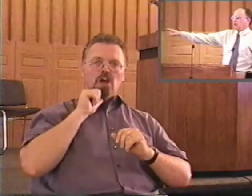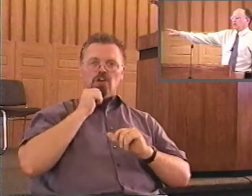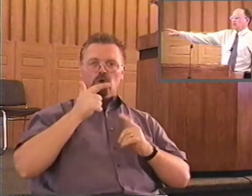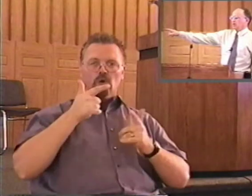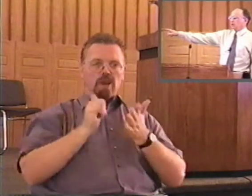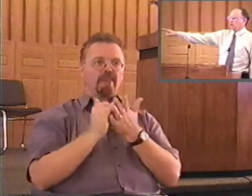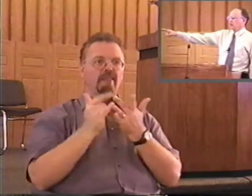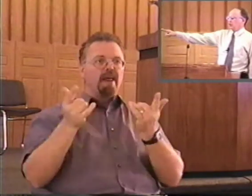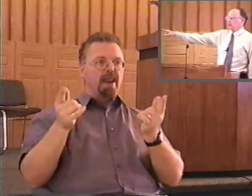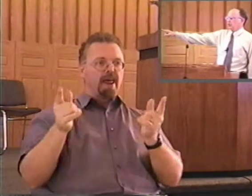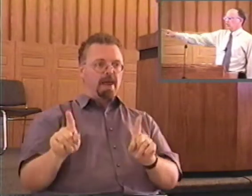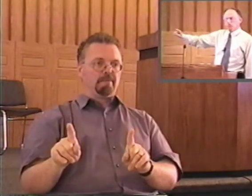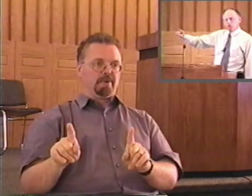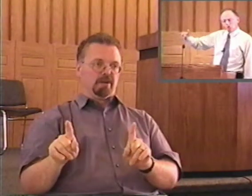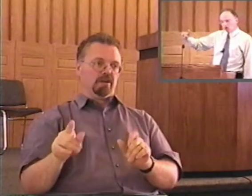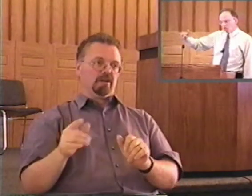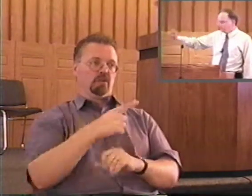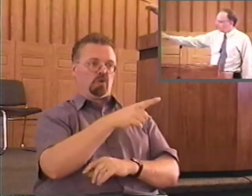that happen.